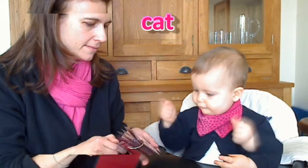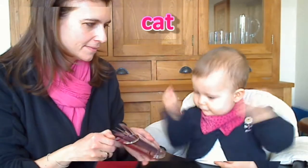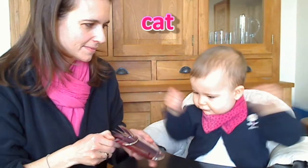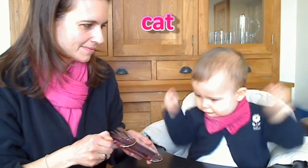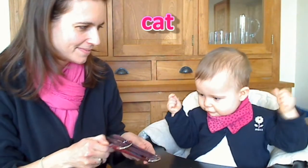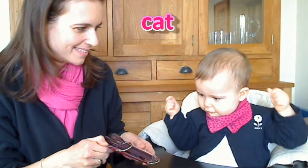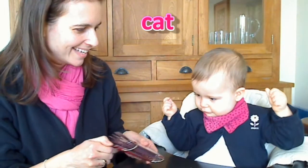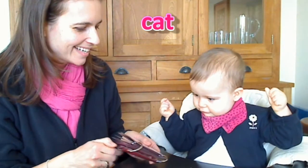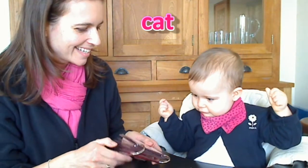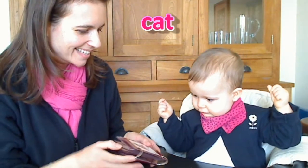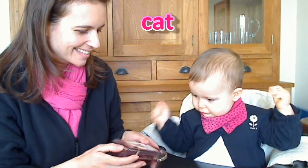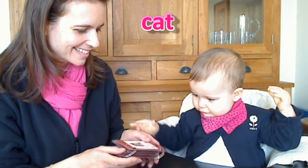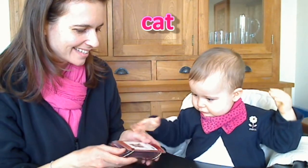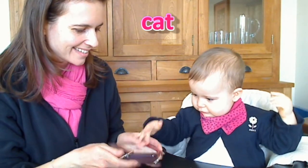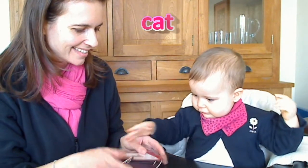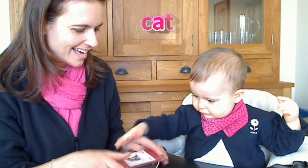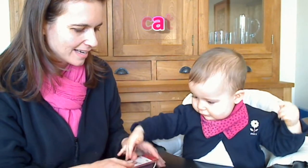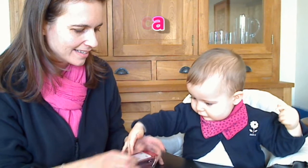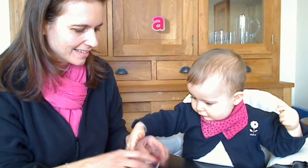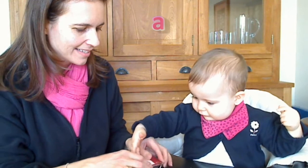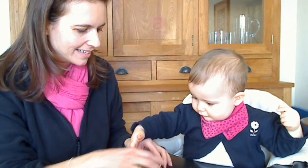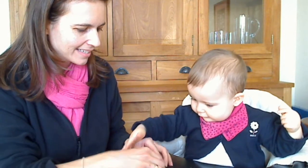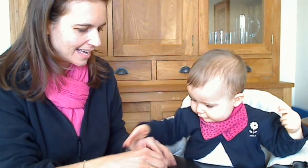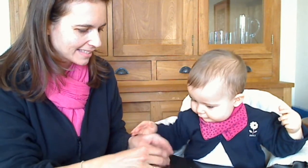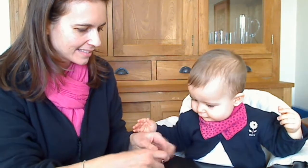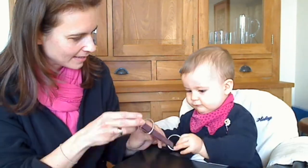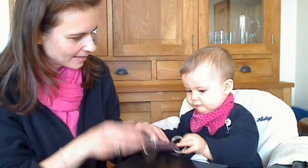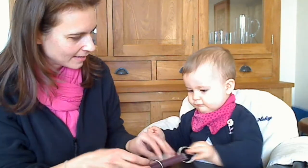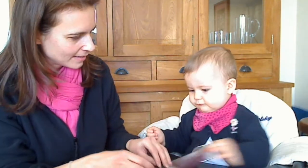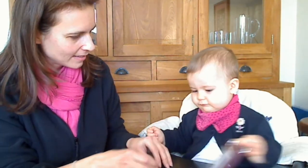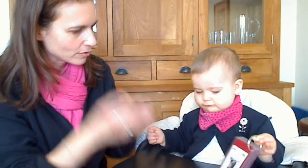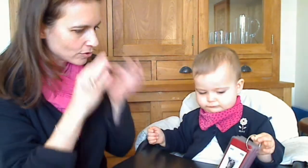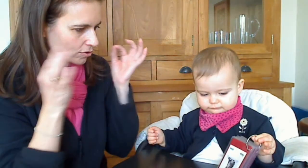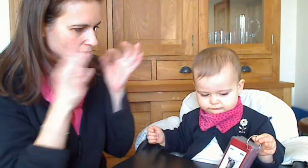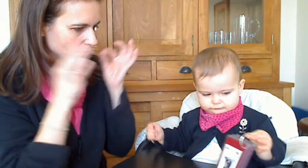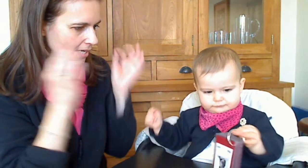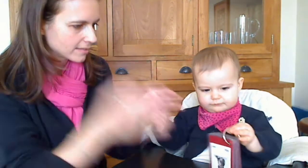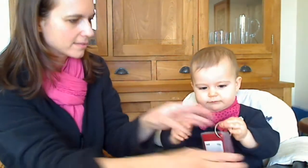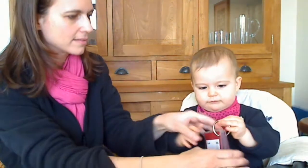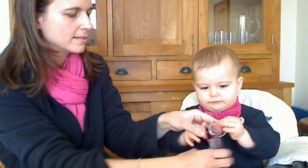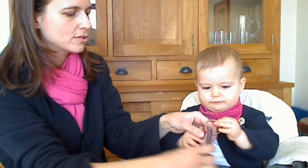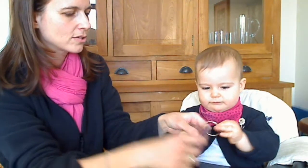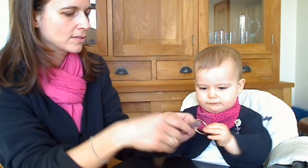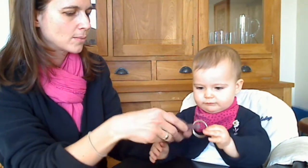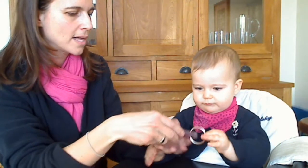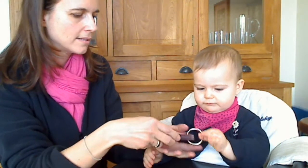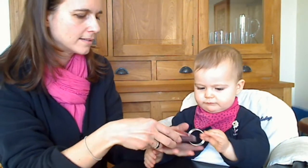Yeah. Eine Katze. Yeah. A cat. Das ist toll gemacht. Well,